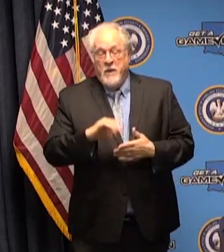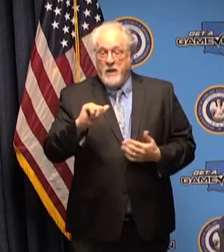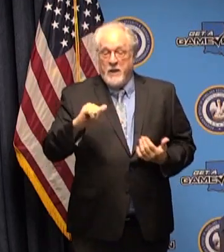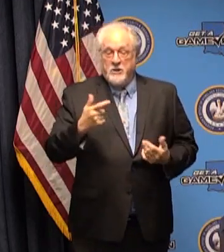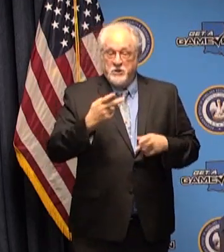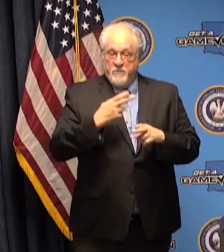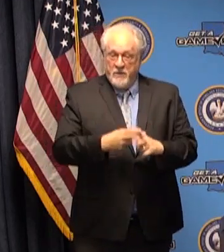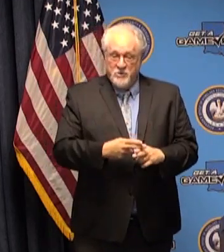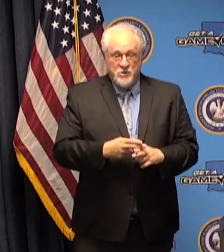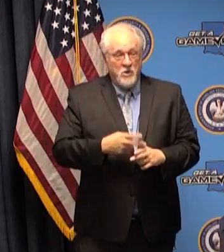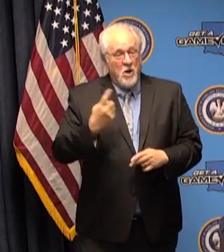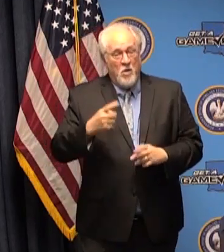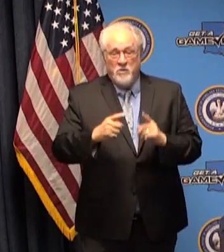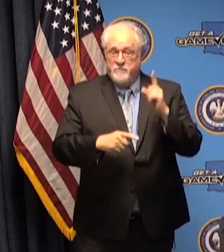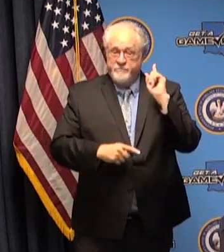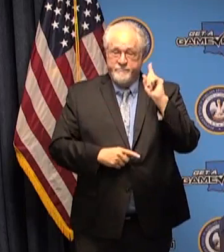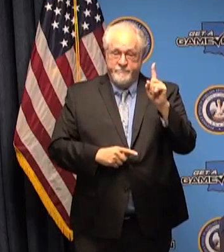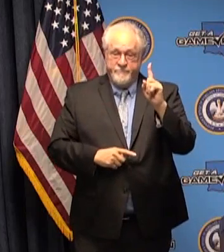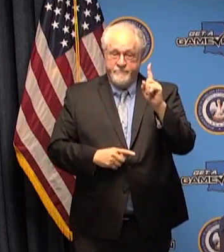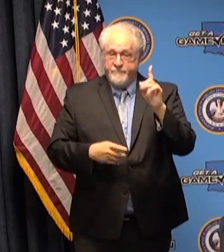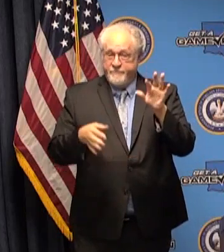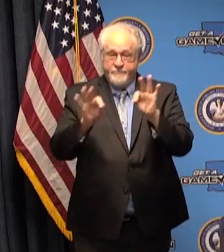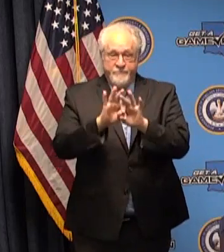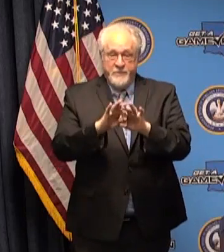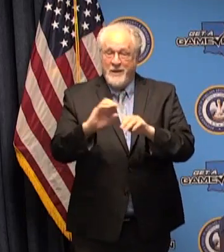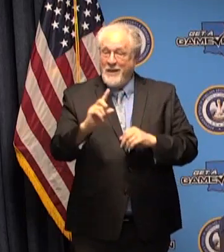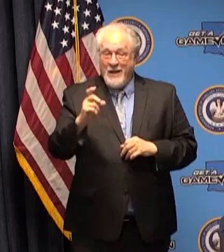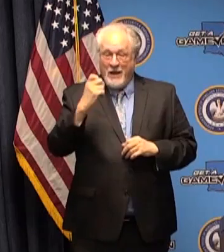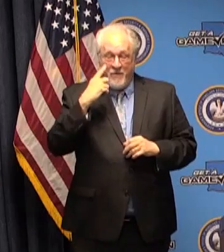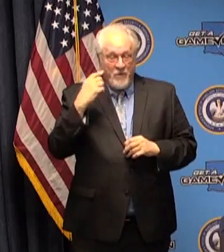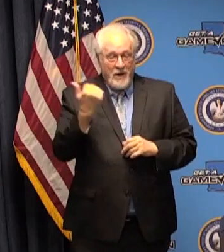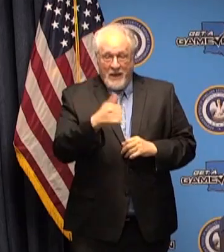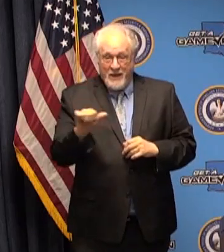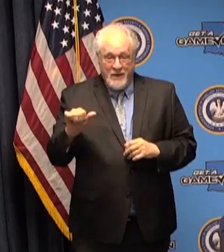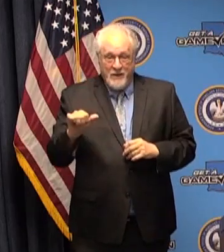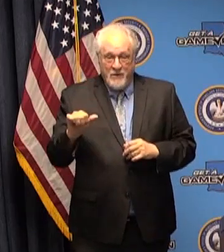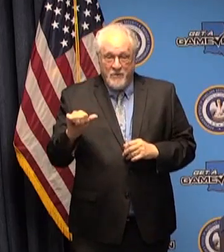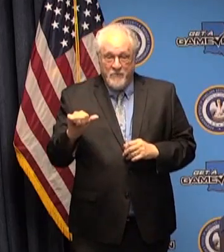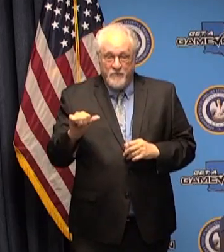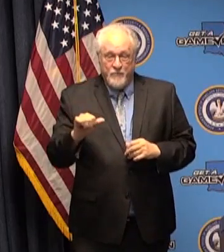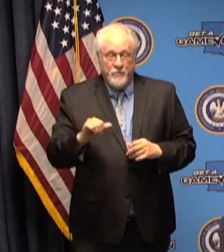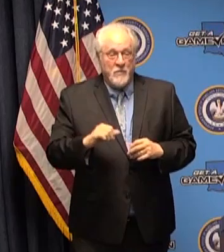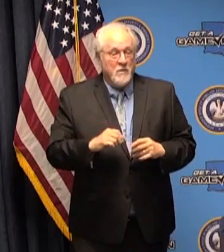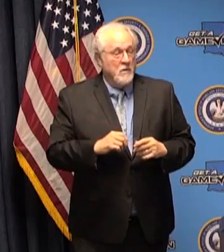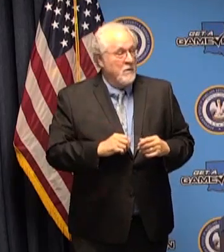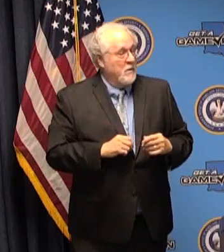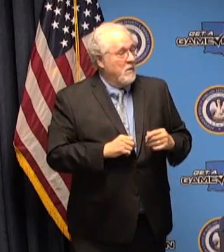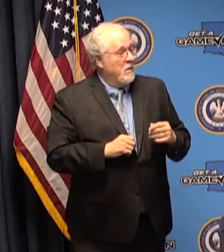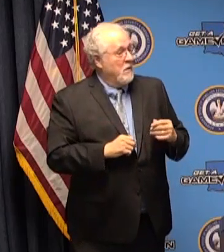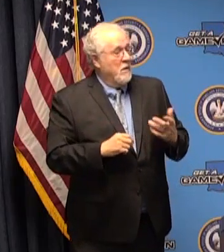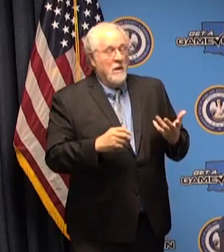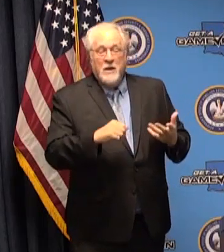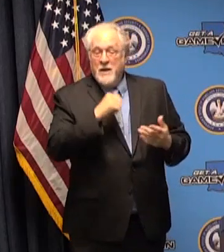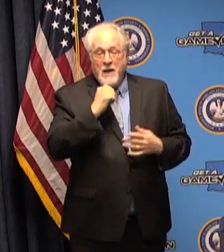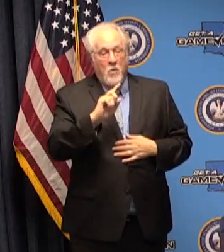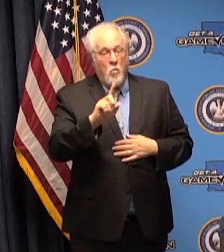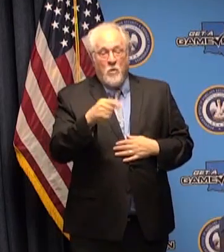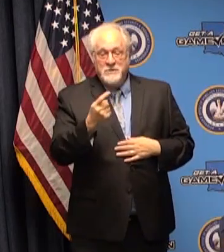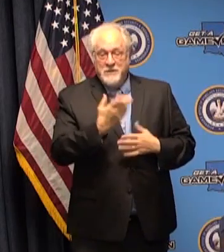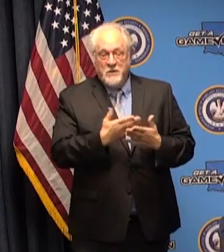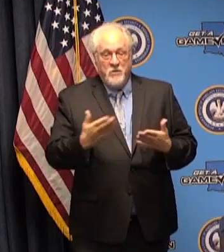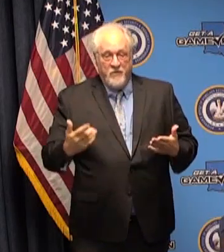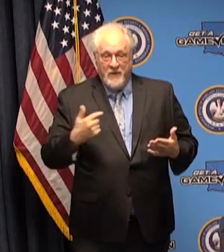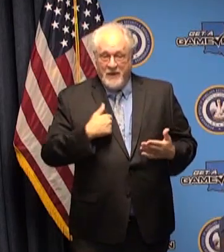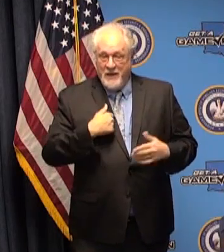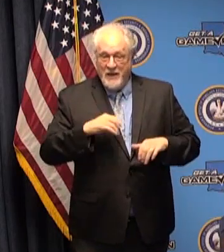General mentioned, is always the number one priority for any government and any governor. And not a single